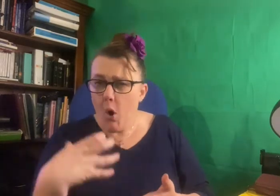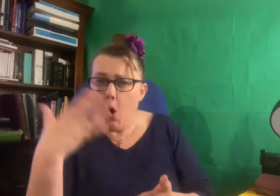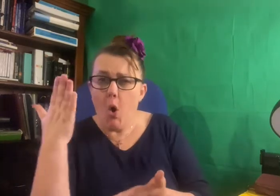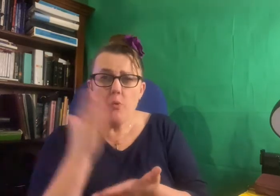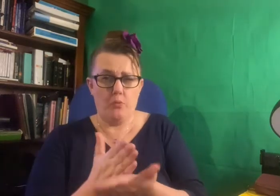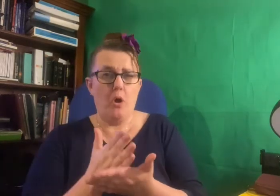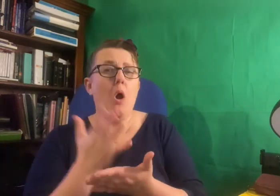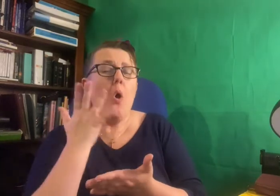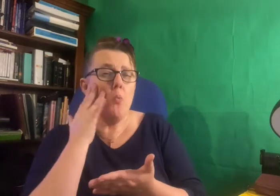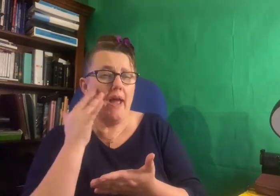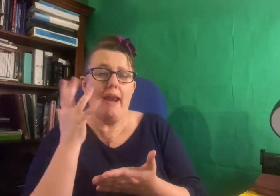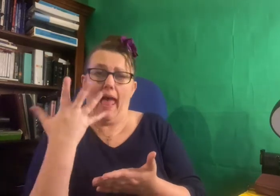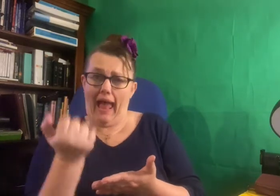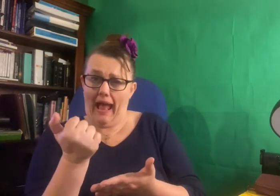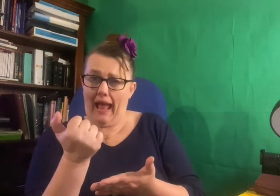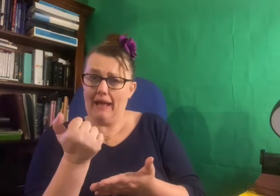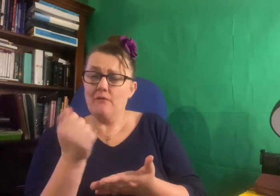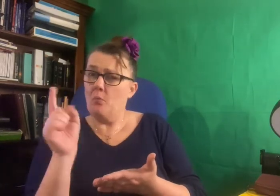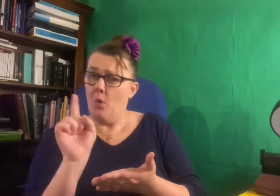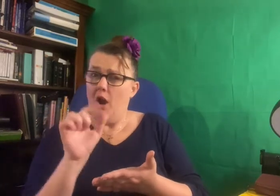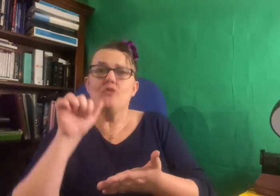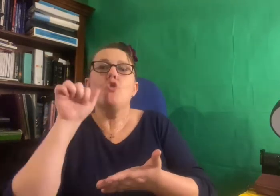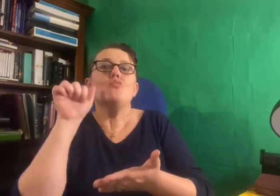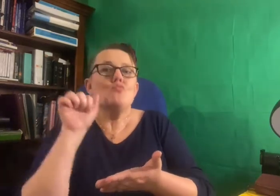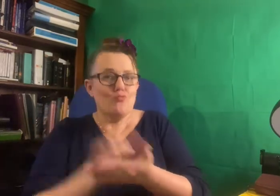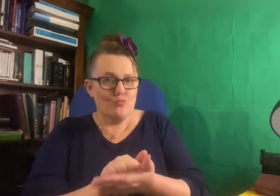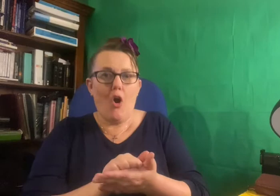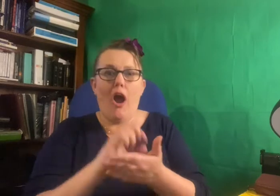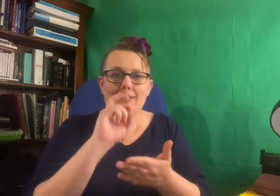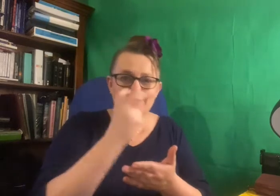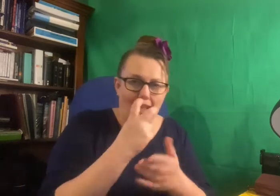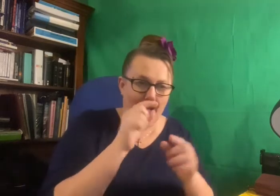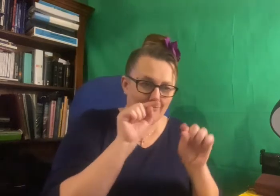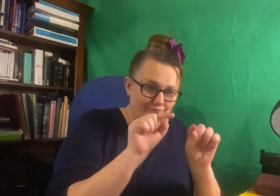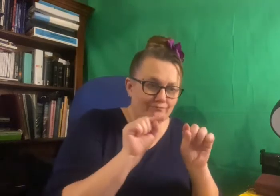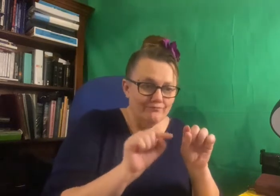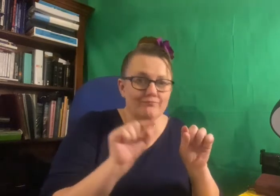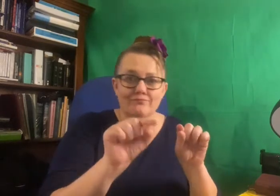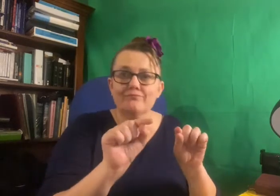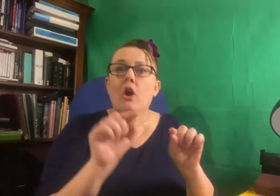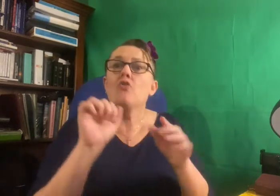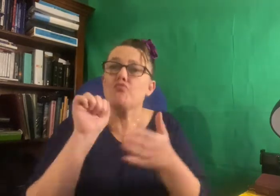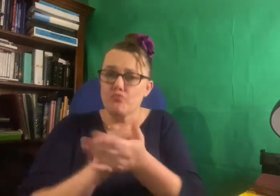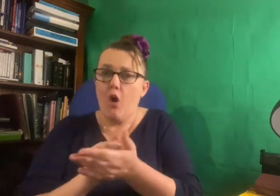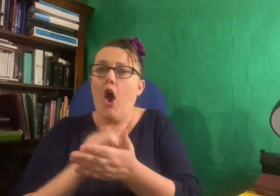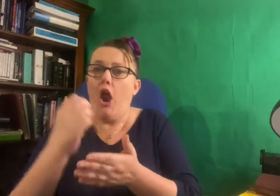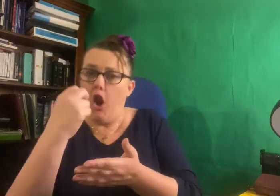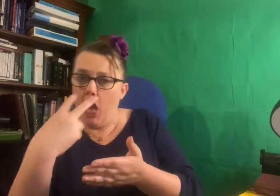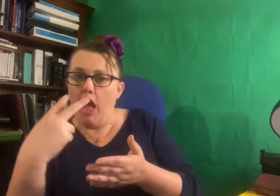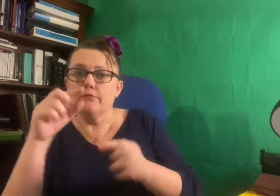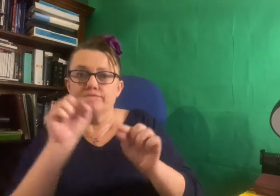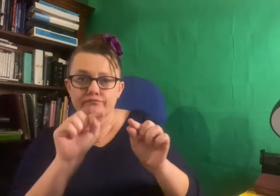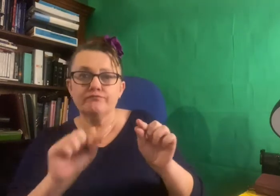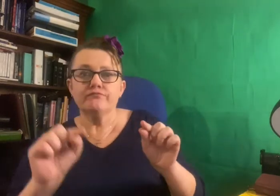look. Your picture will look more real when you're able to add the light and dark in all the